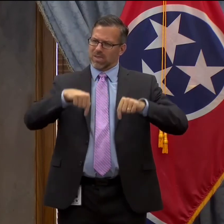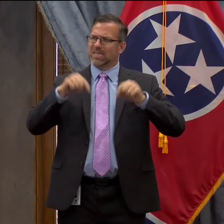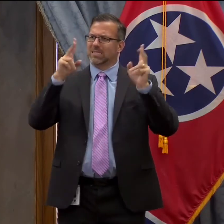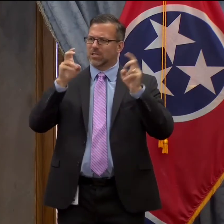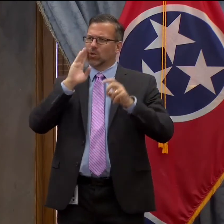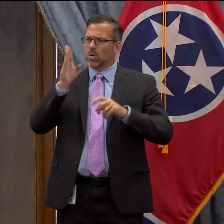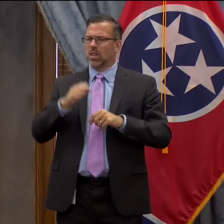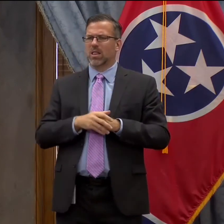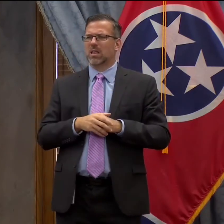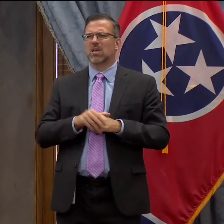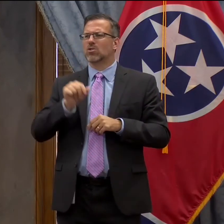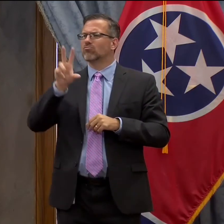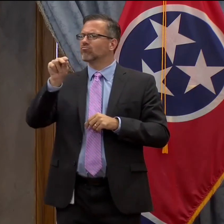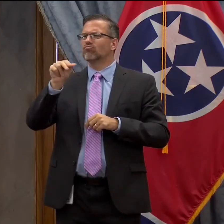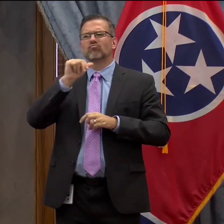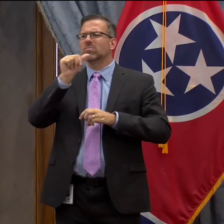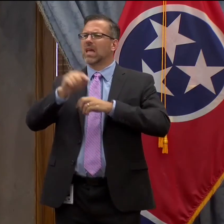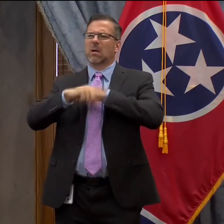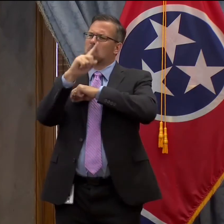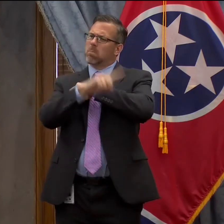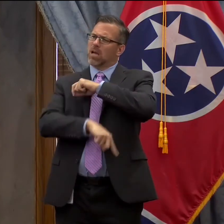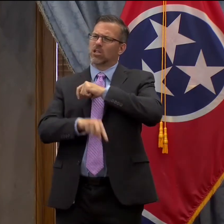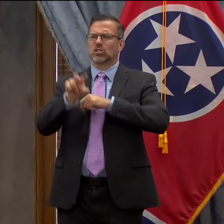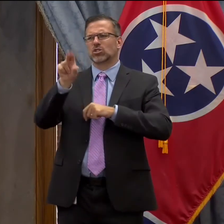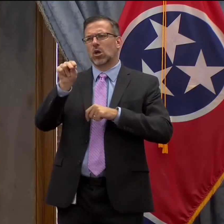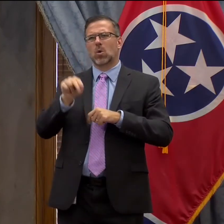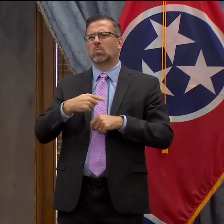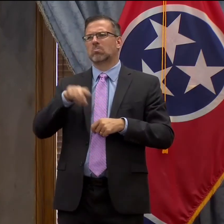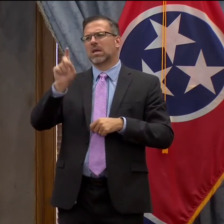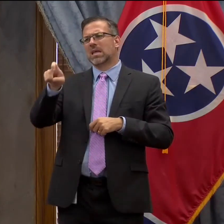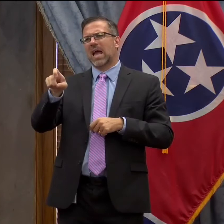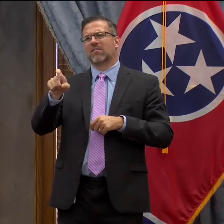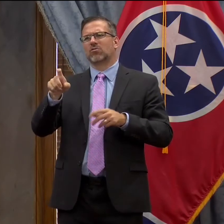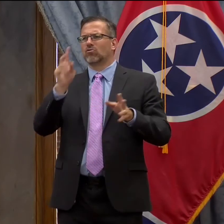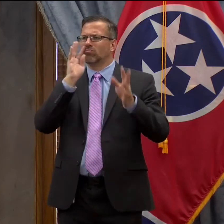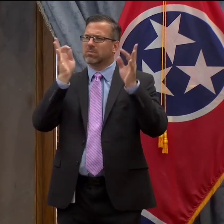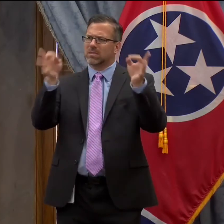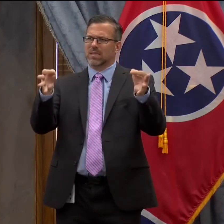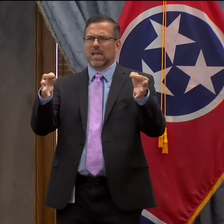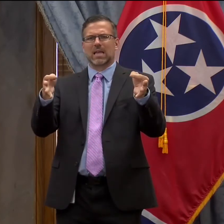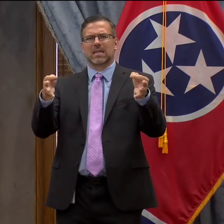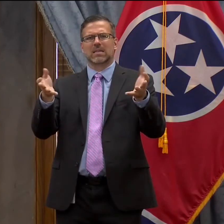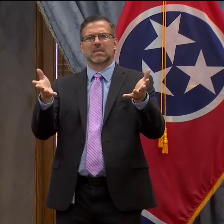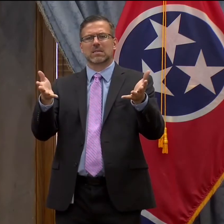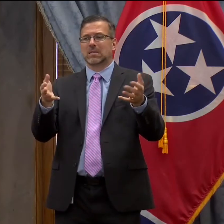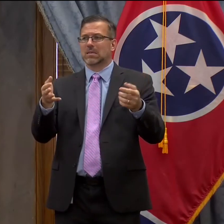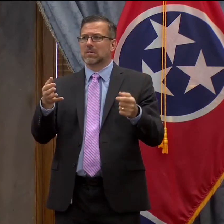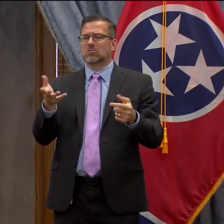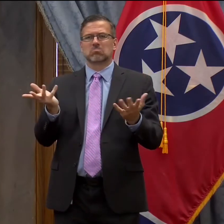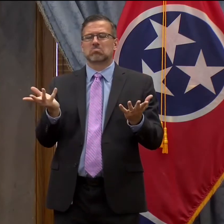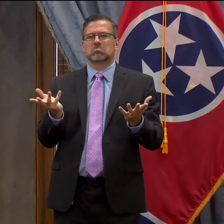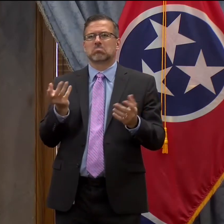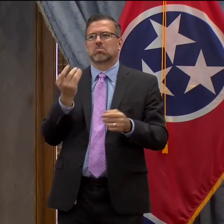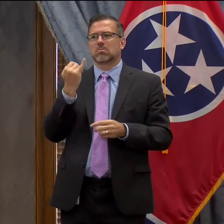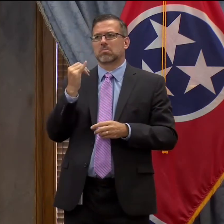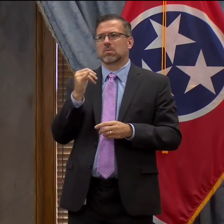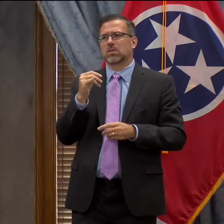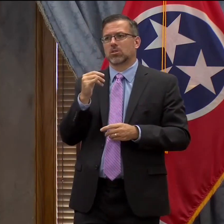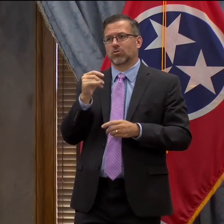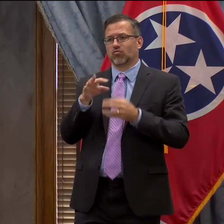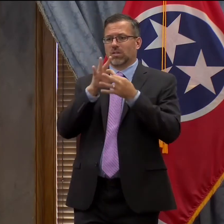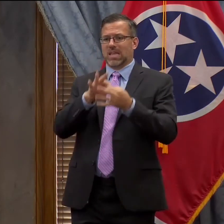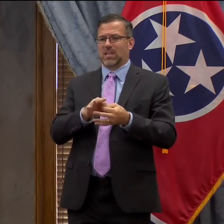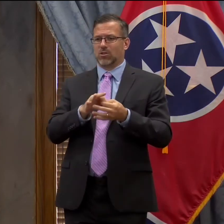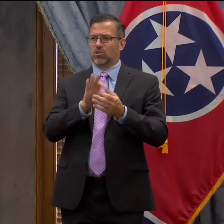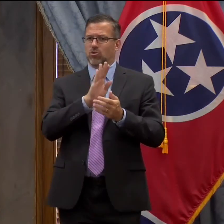No, I don't think you punish. I think you just make decisions about your own that you have the ability to make with regard to leaders